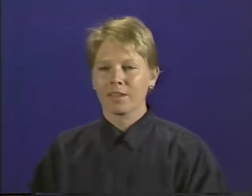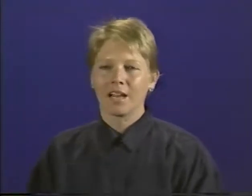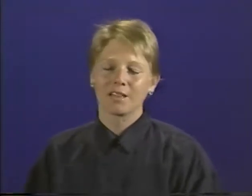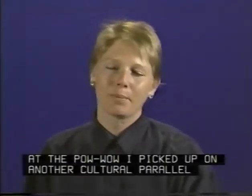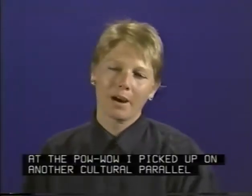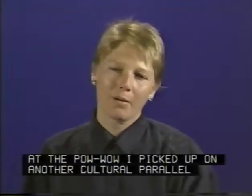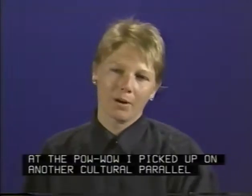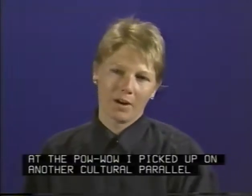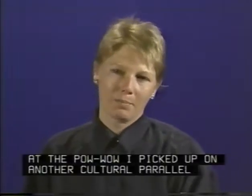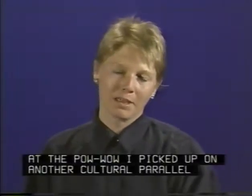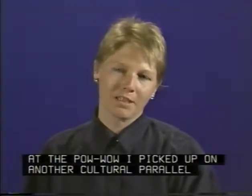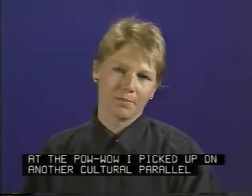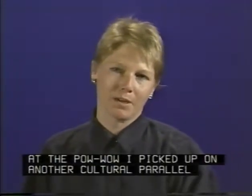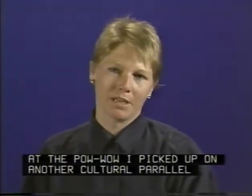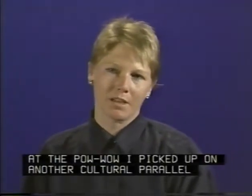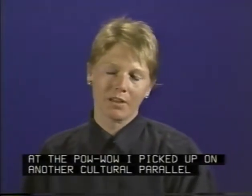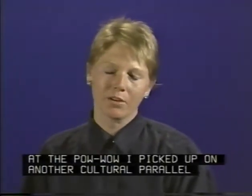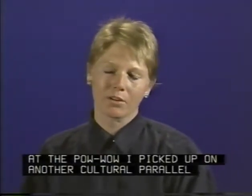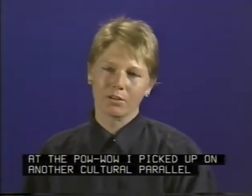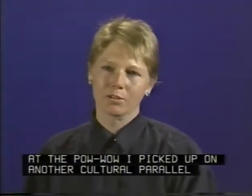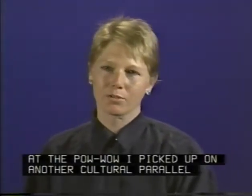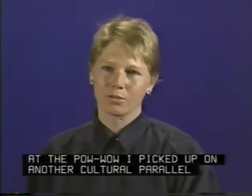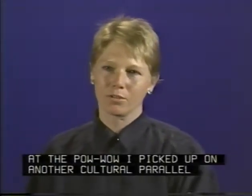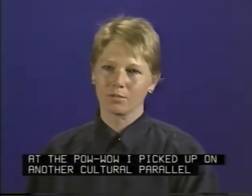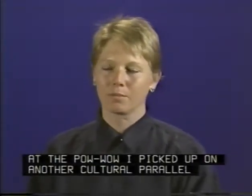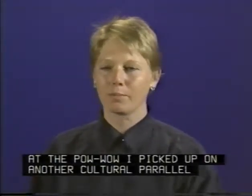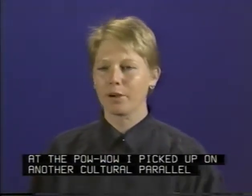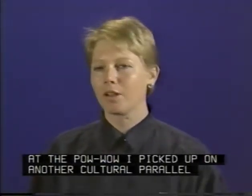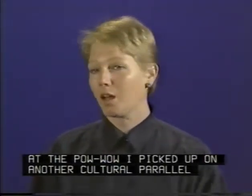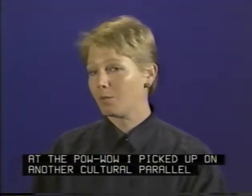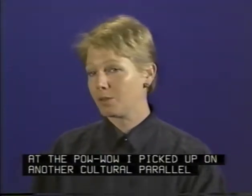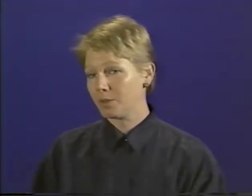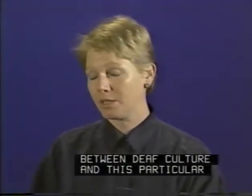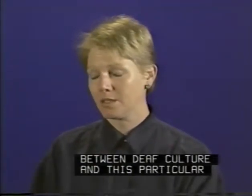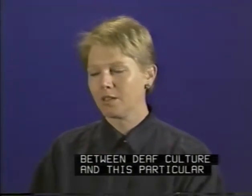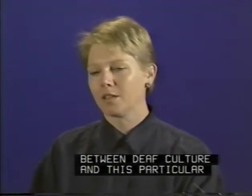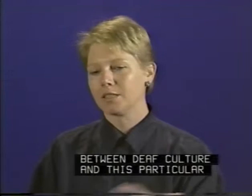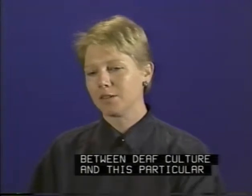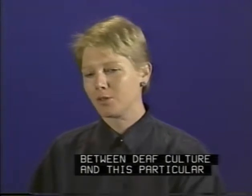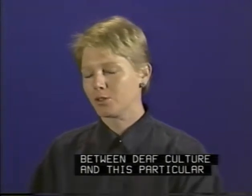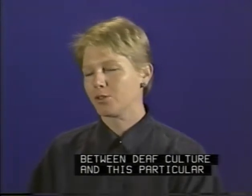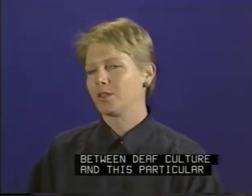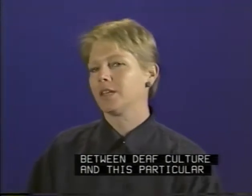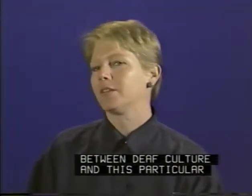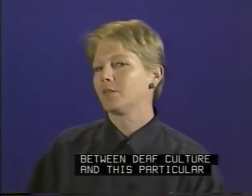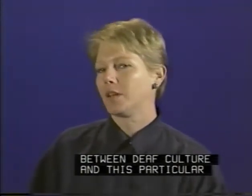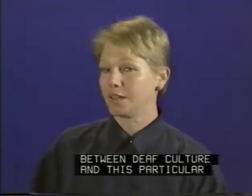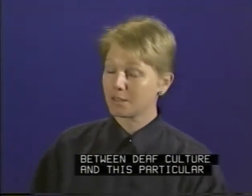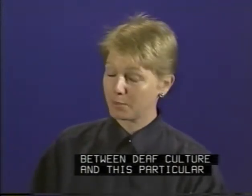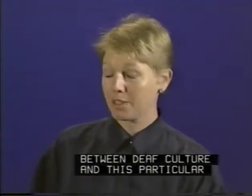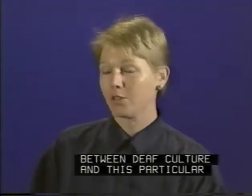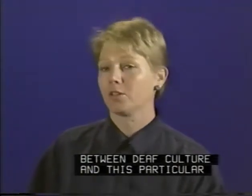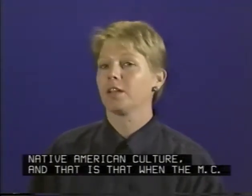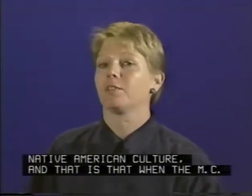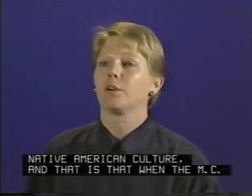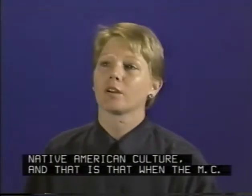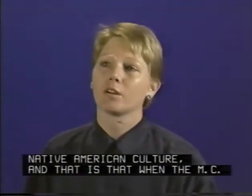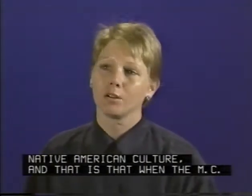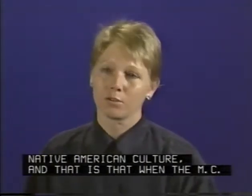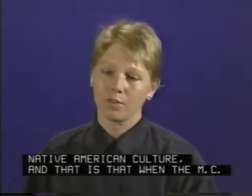At the powwow, I picked up on another cultural parallel between deaf culture and Native and this particular Native American culture, and